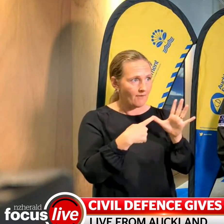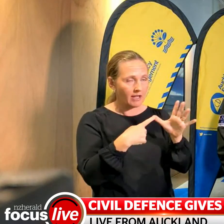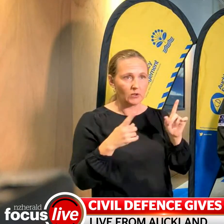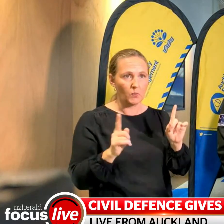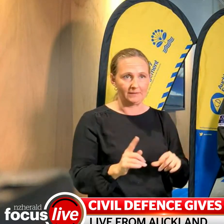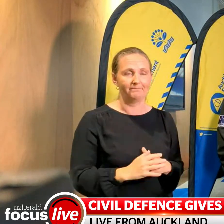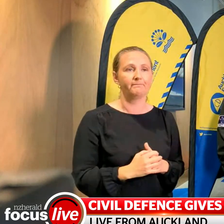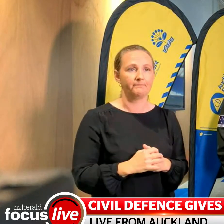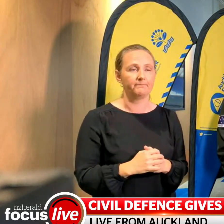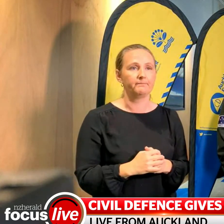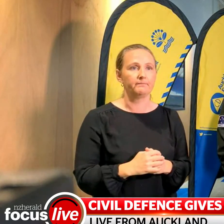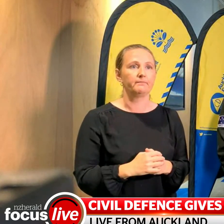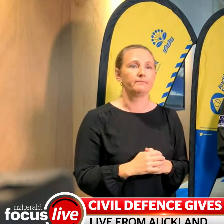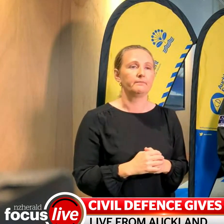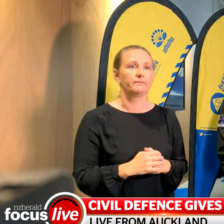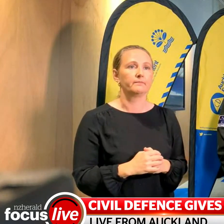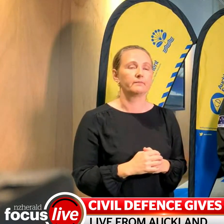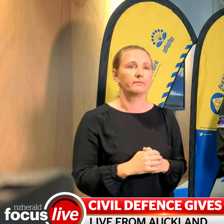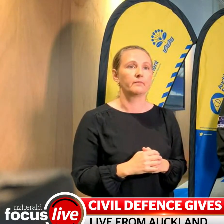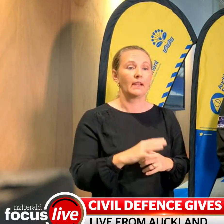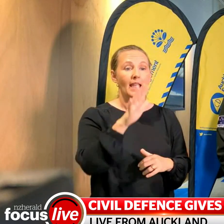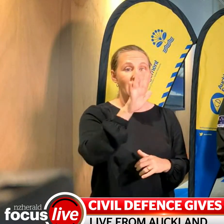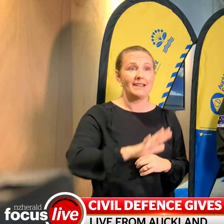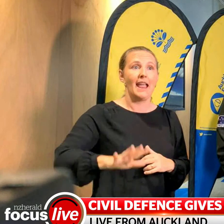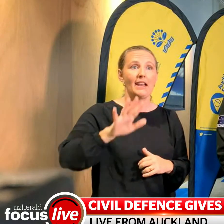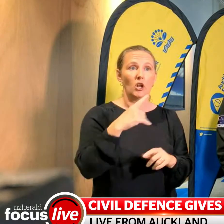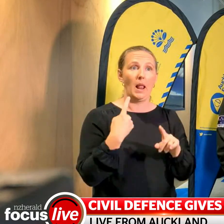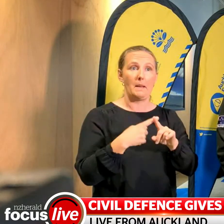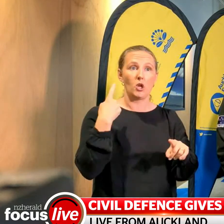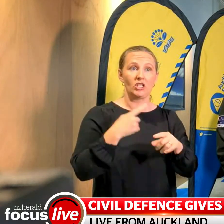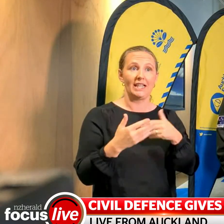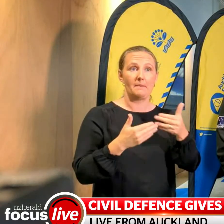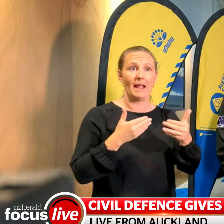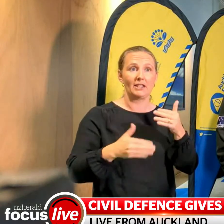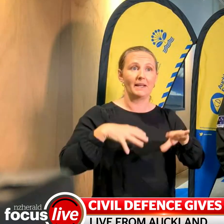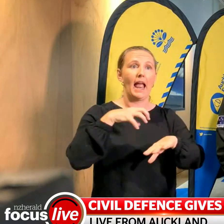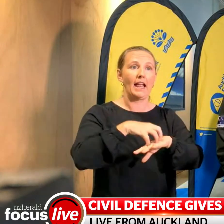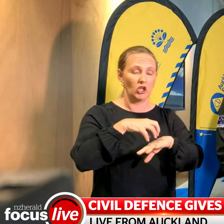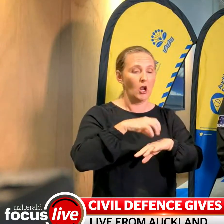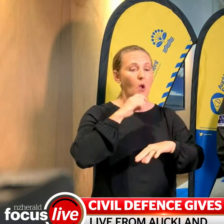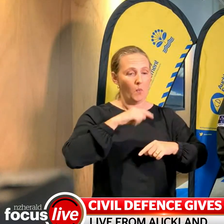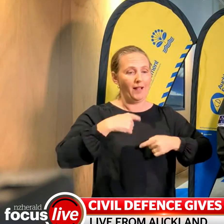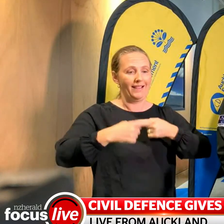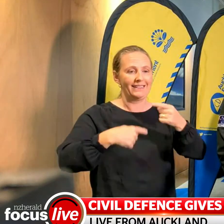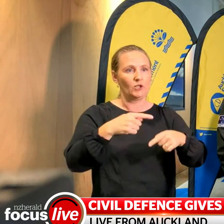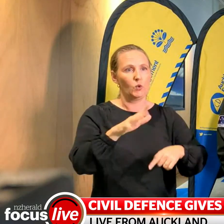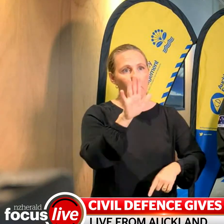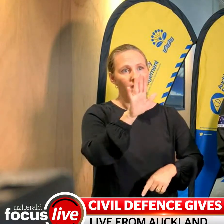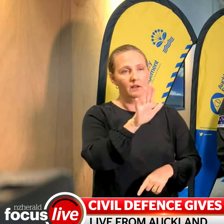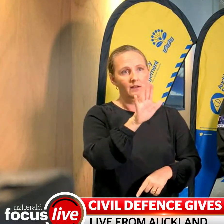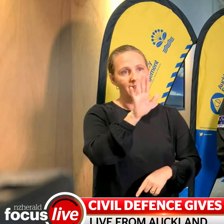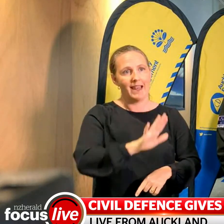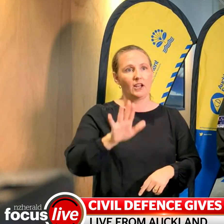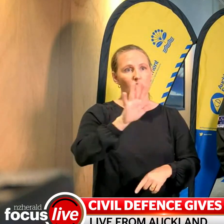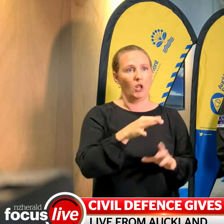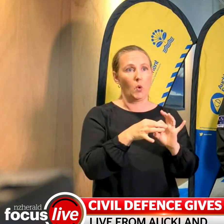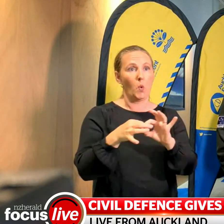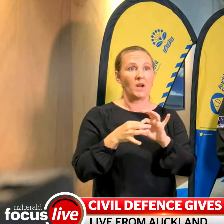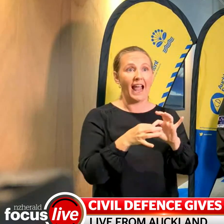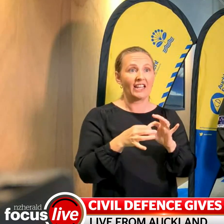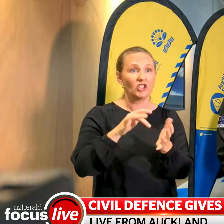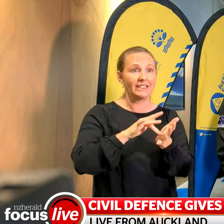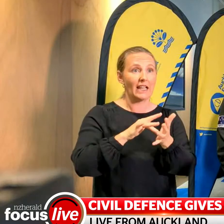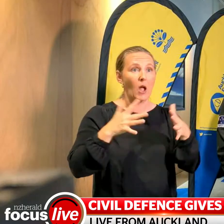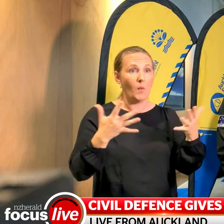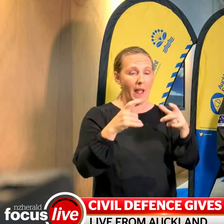is. The National Emergency Management Agency will continue to operate its National Coordination Centre, which is commonly called